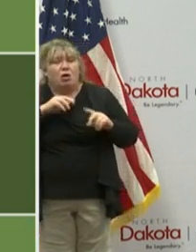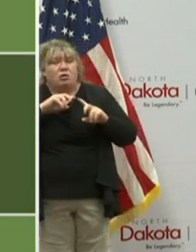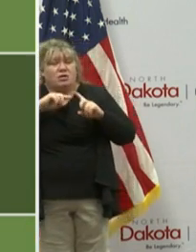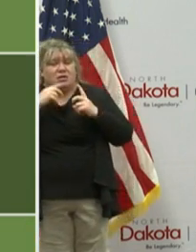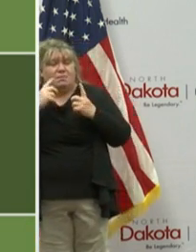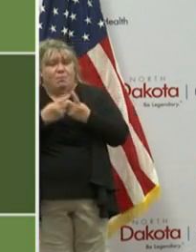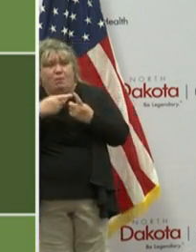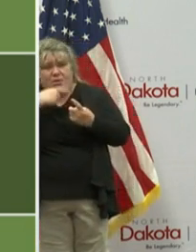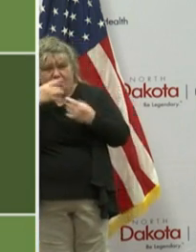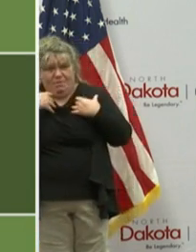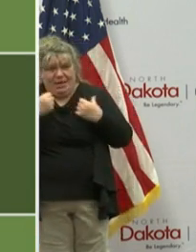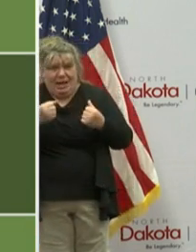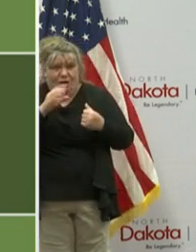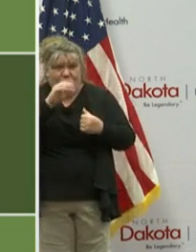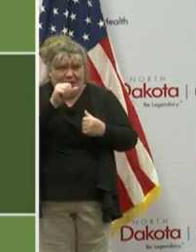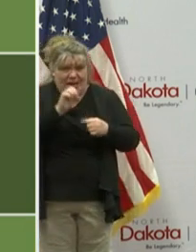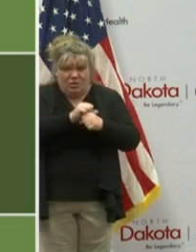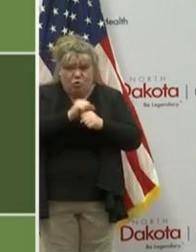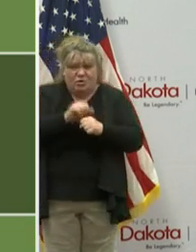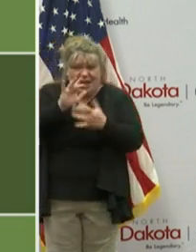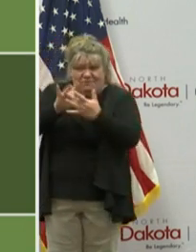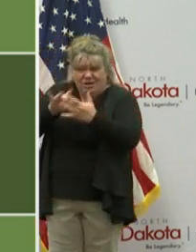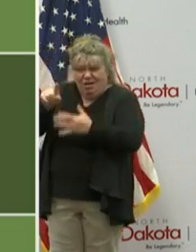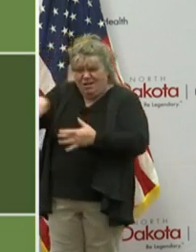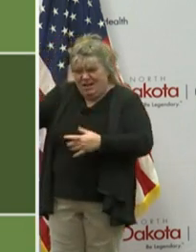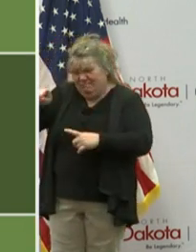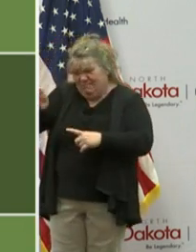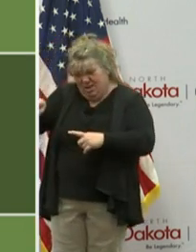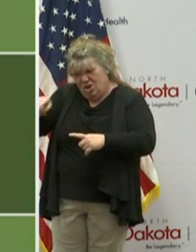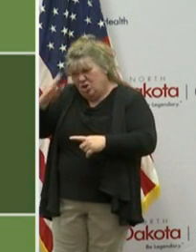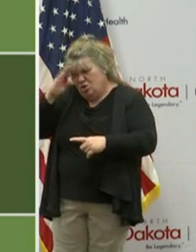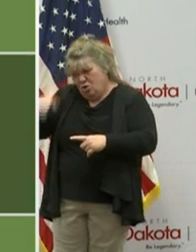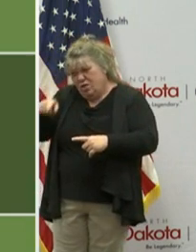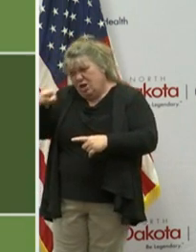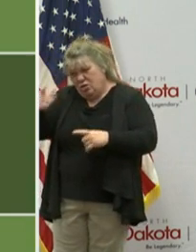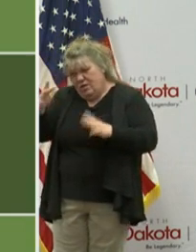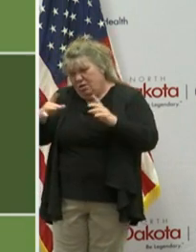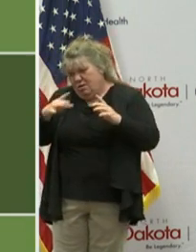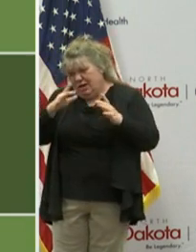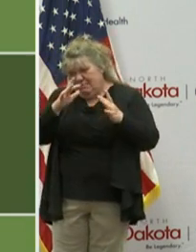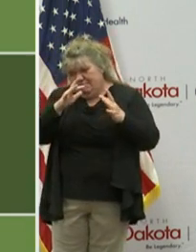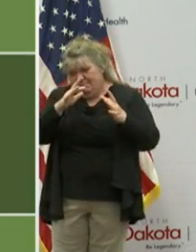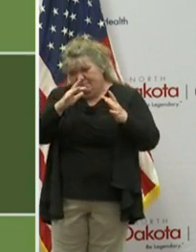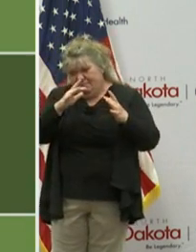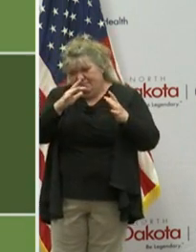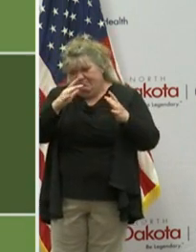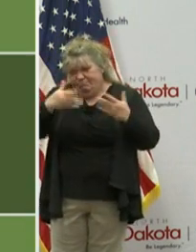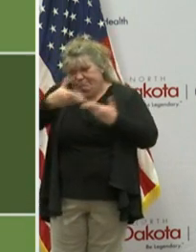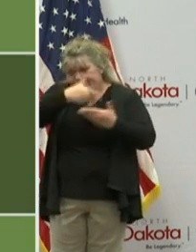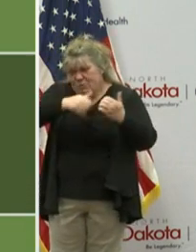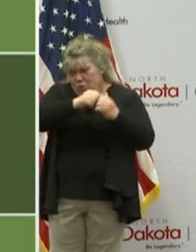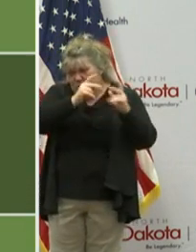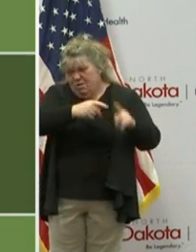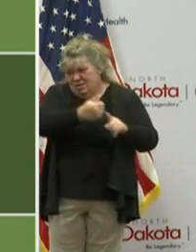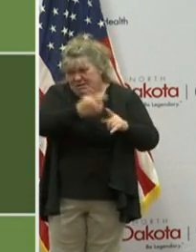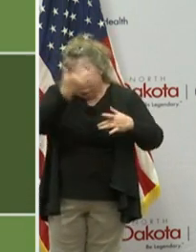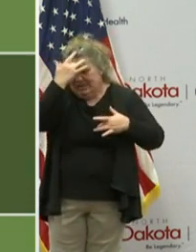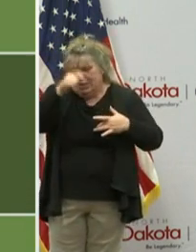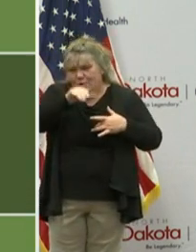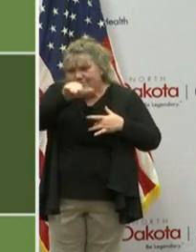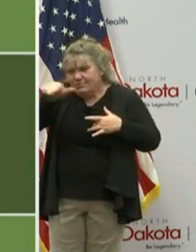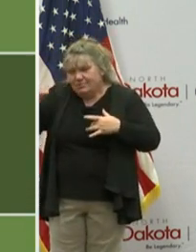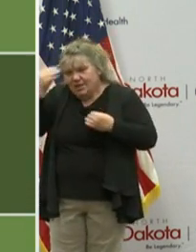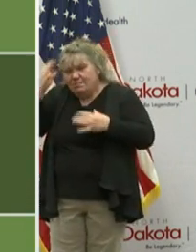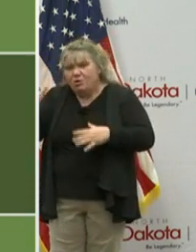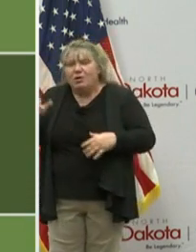have to contact. What he brings to this is a lot of the innovation and technology, and I'm